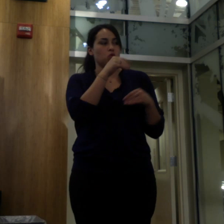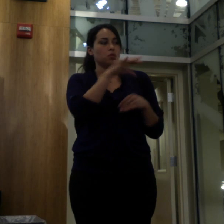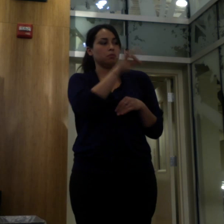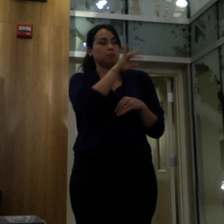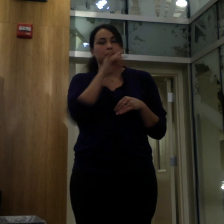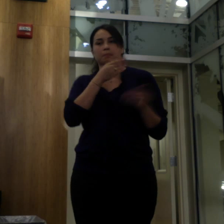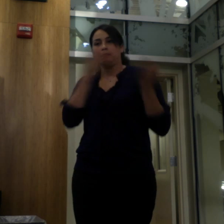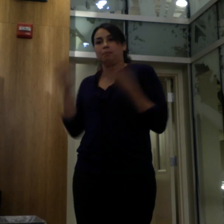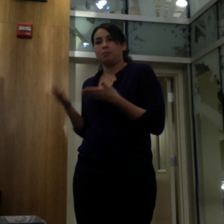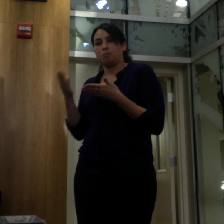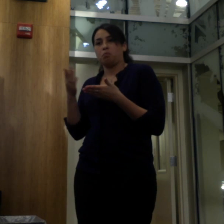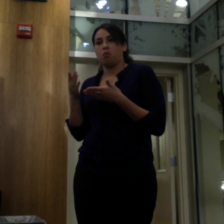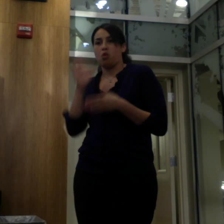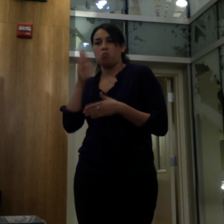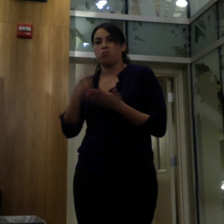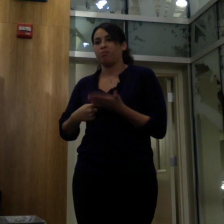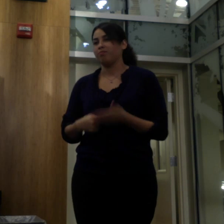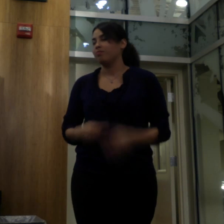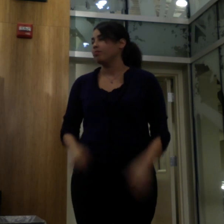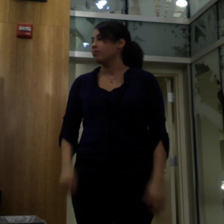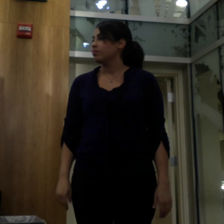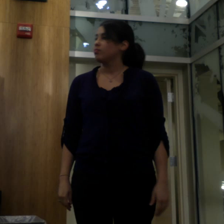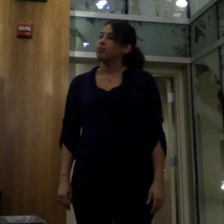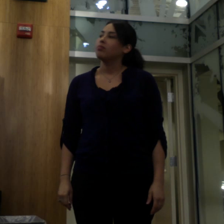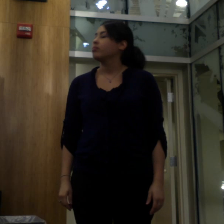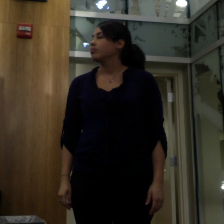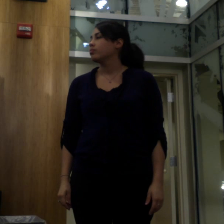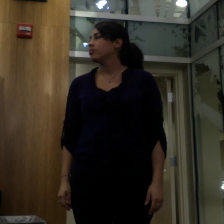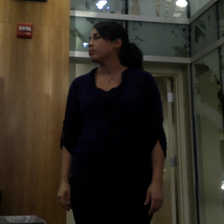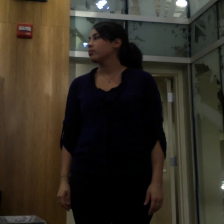store. Okay.